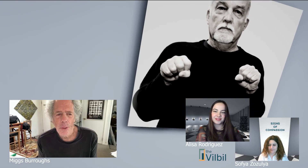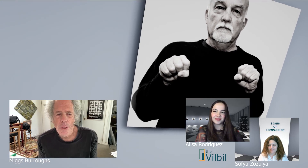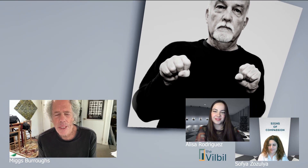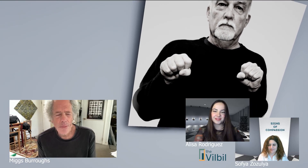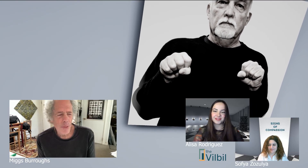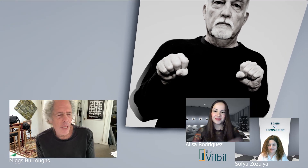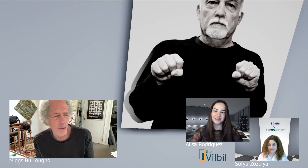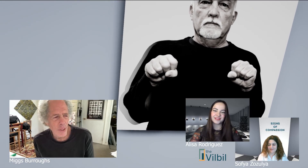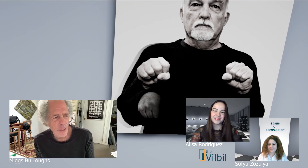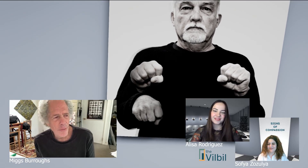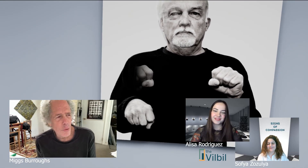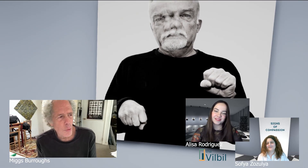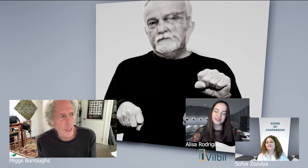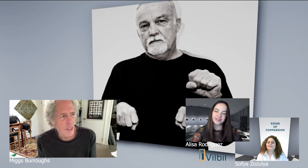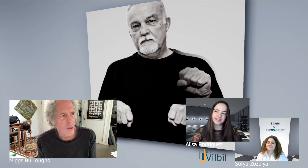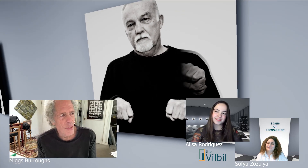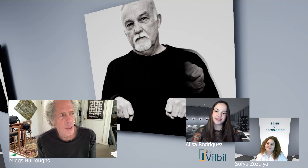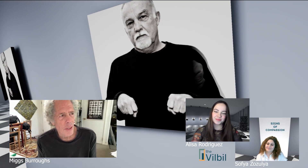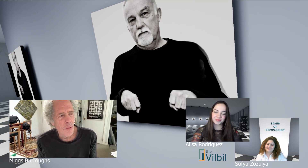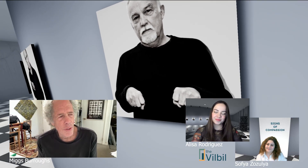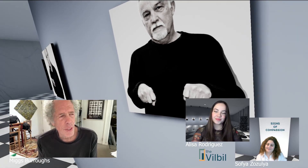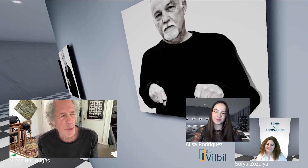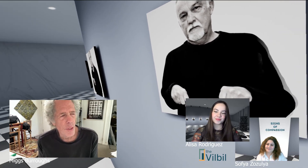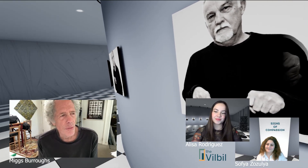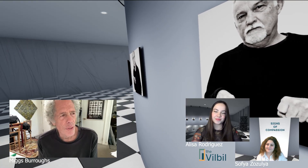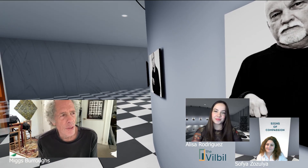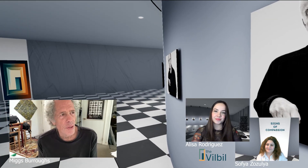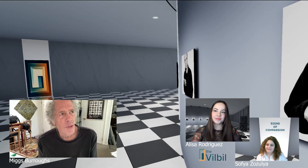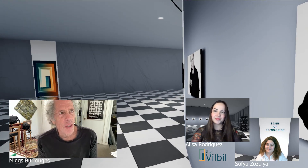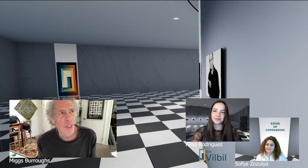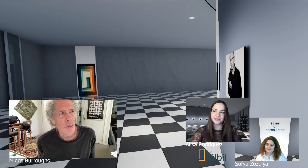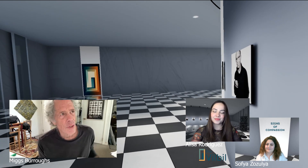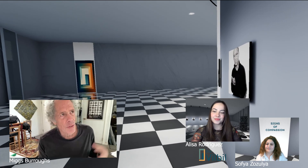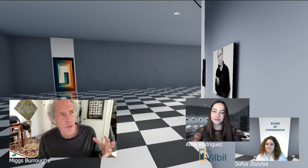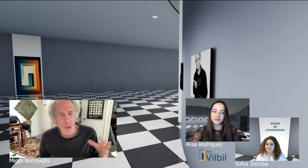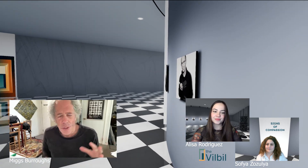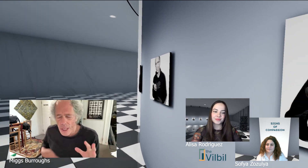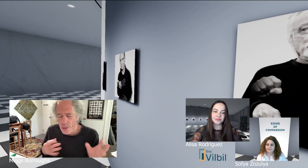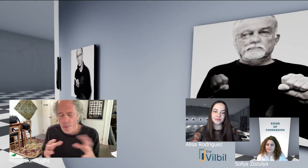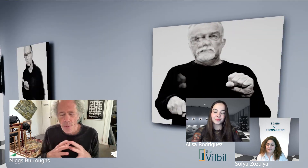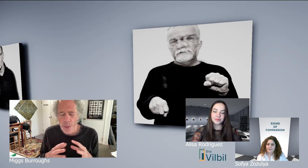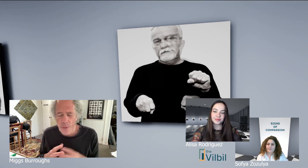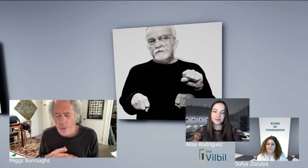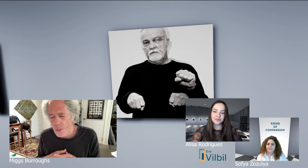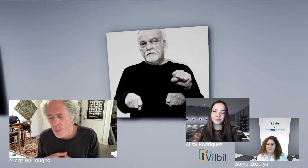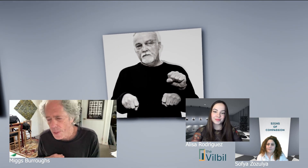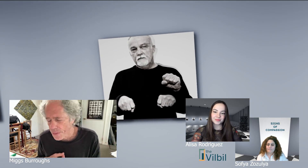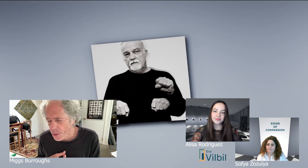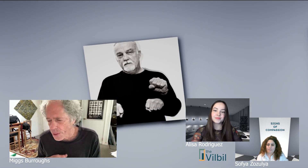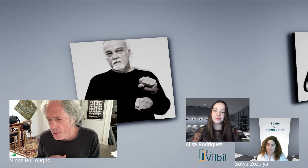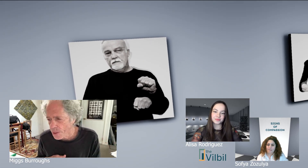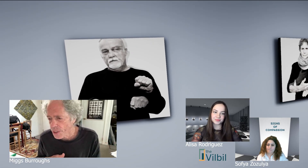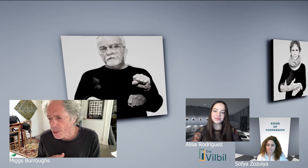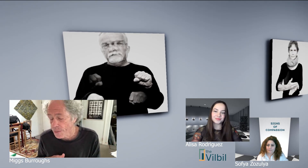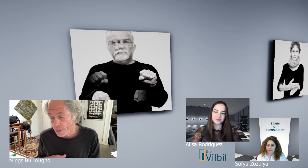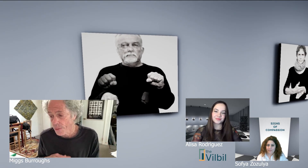Well, it came together in different ways over a period of years. I mean, it sort of crystallized over a period of years. My first introduction, first of all,